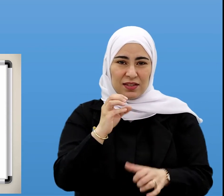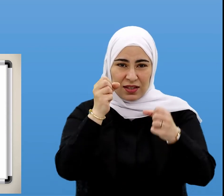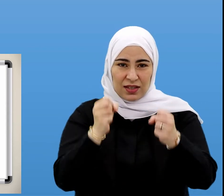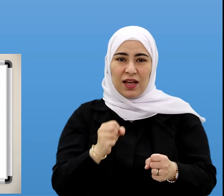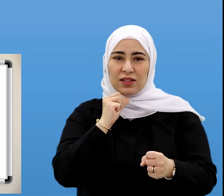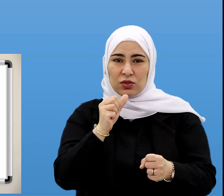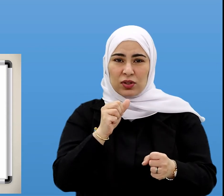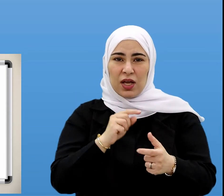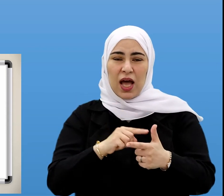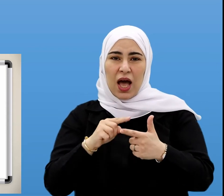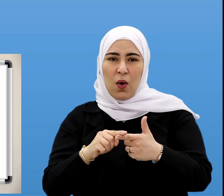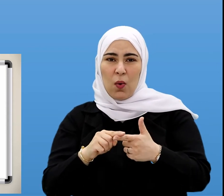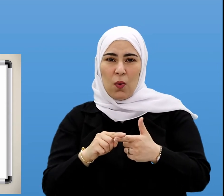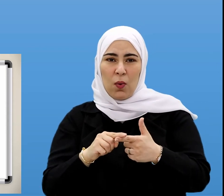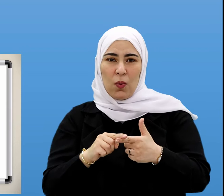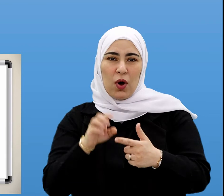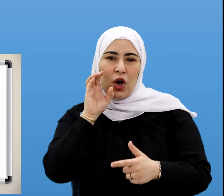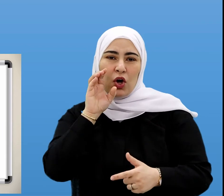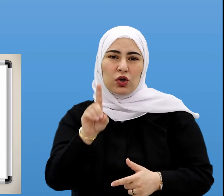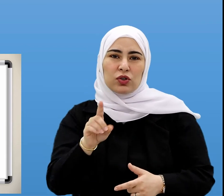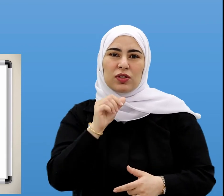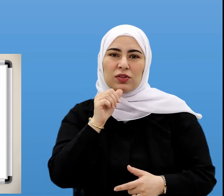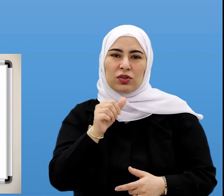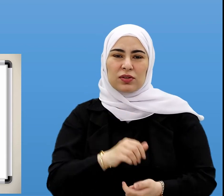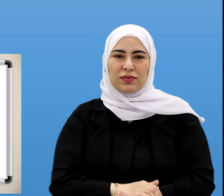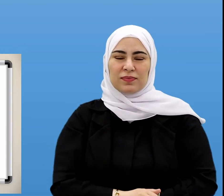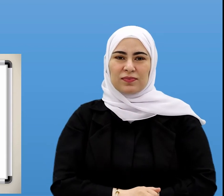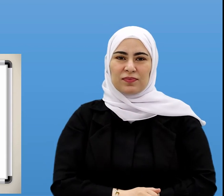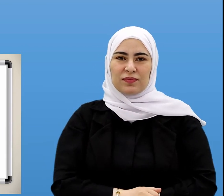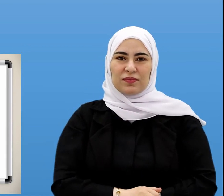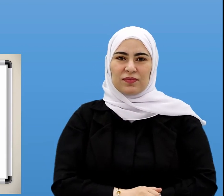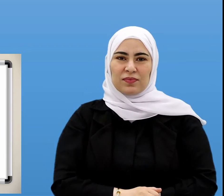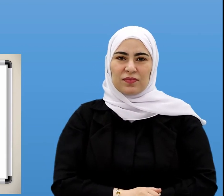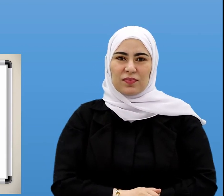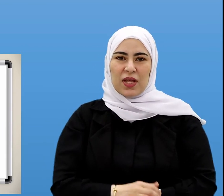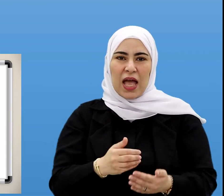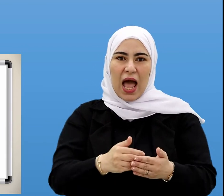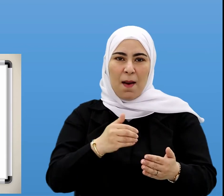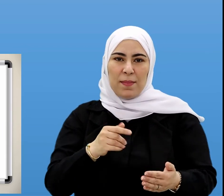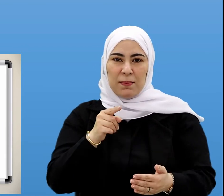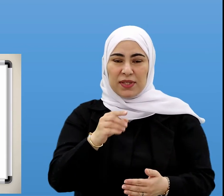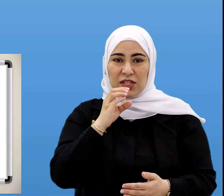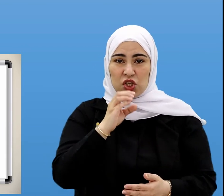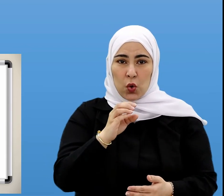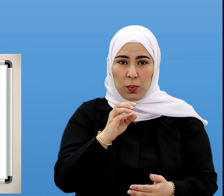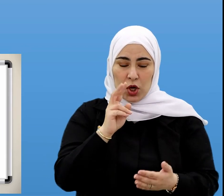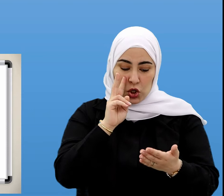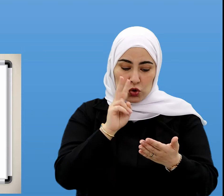or could ride when I was only 6 years old. Before you answer, look at the sentence.